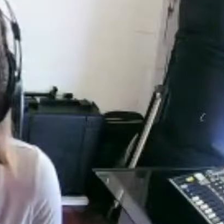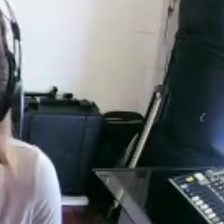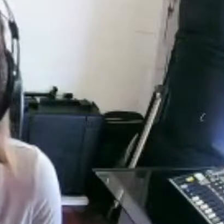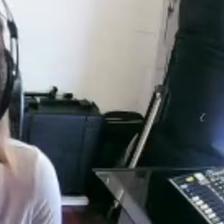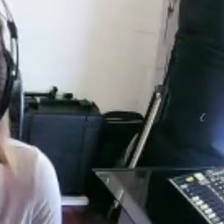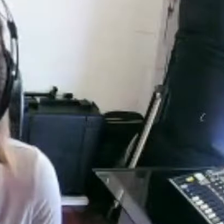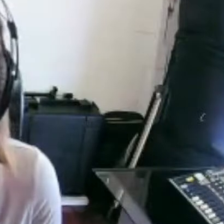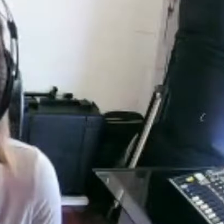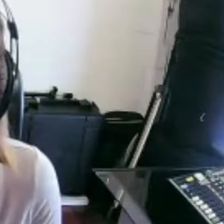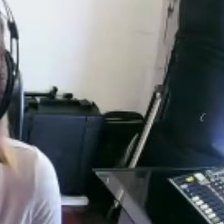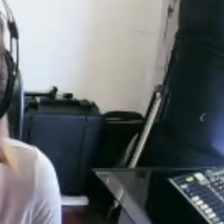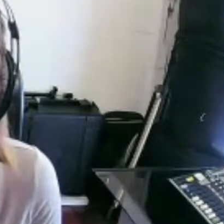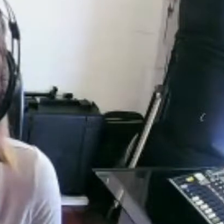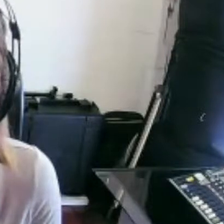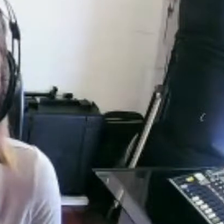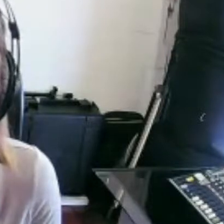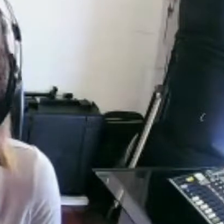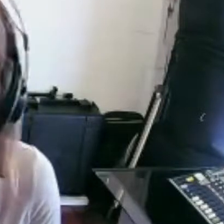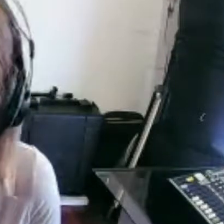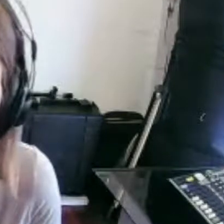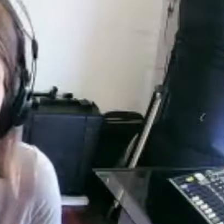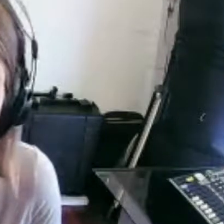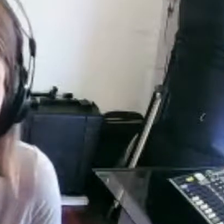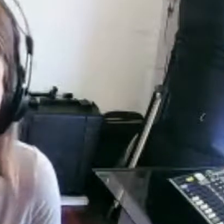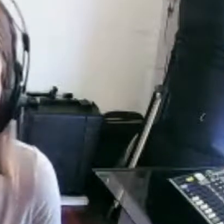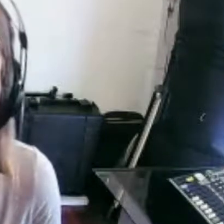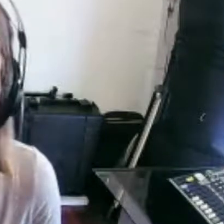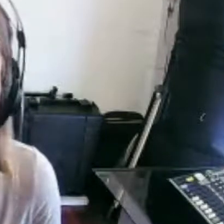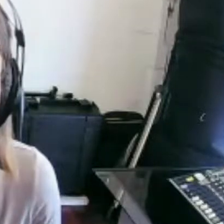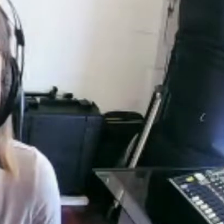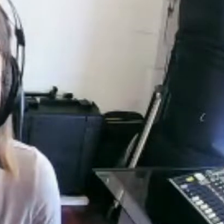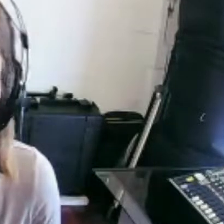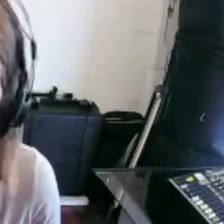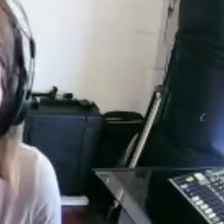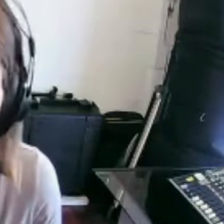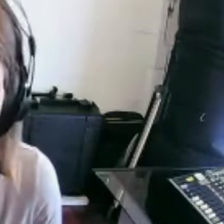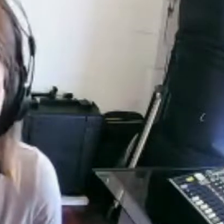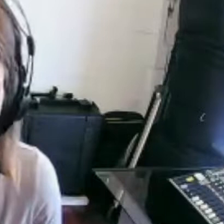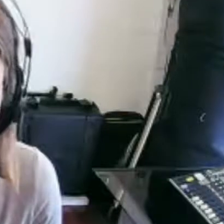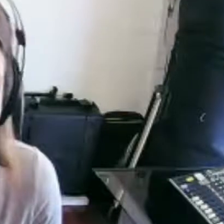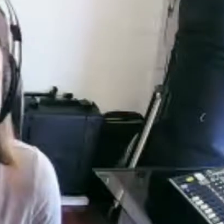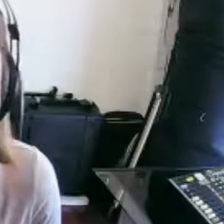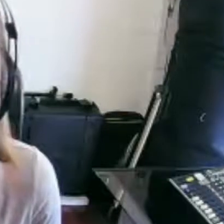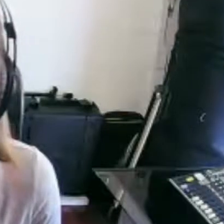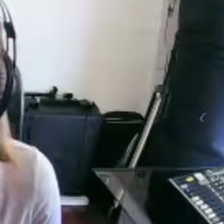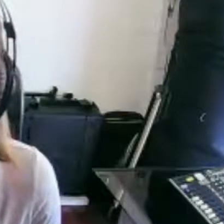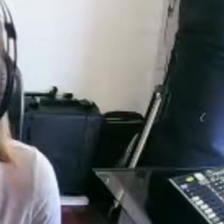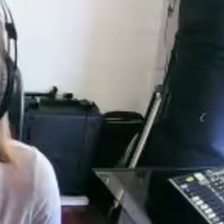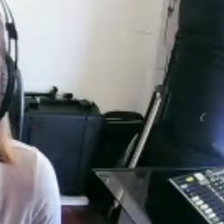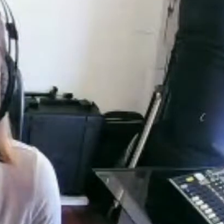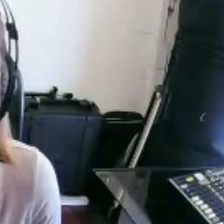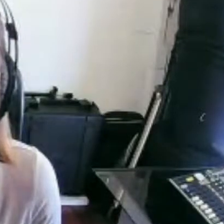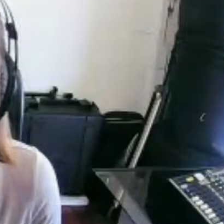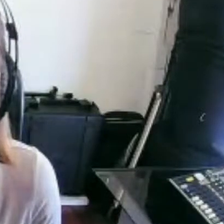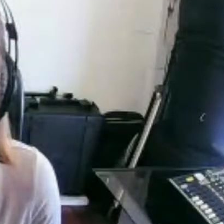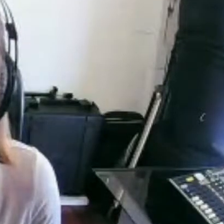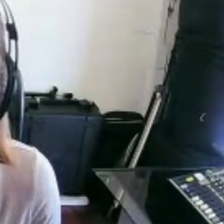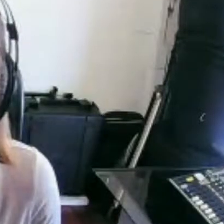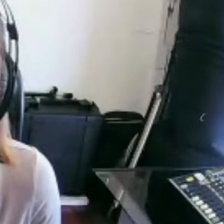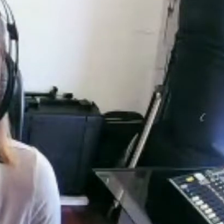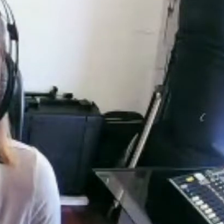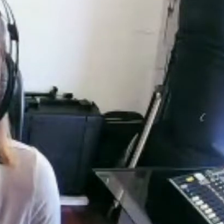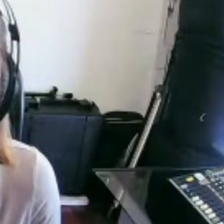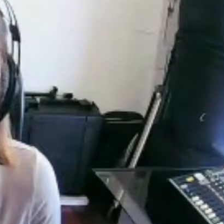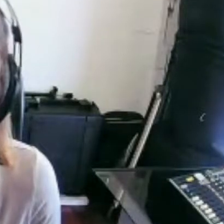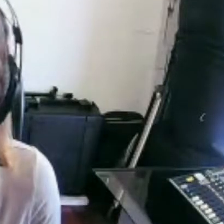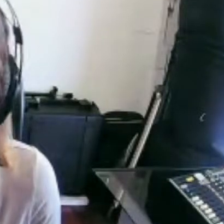be a radio host and what that work looks like with your voice, and also the art of conversation. So stay tuned. That is